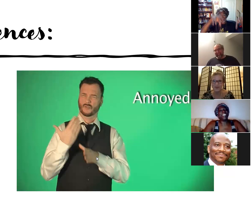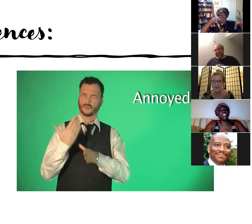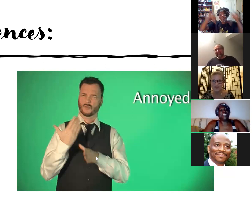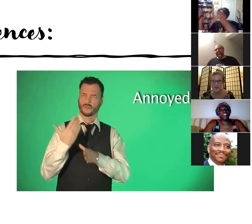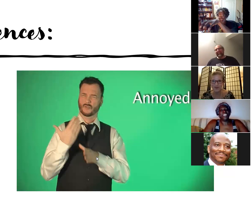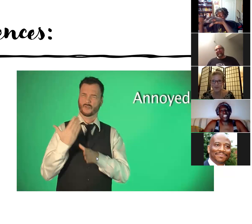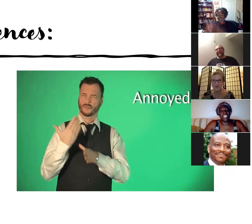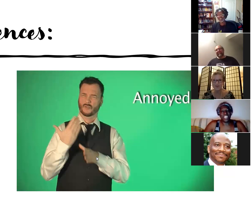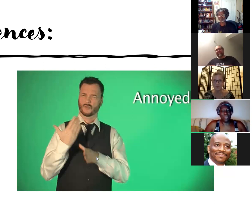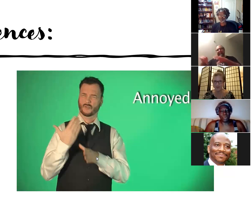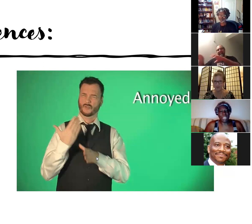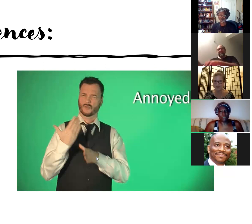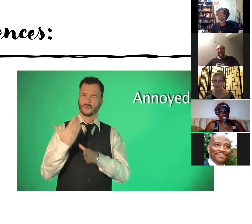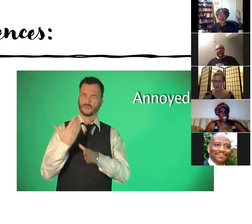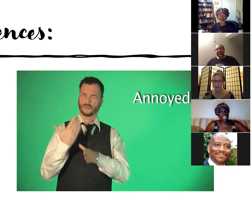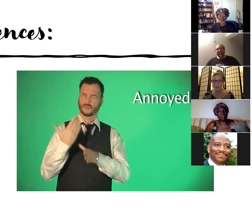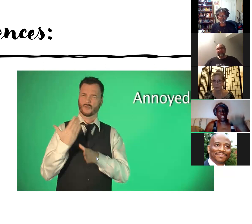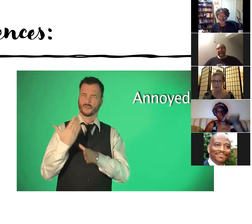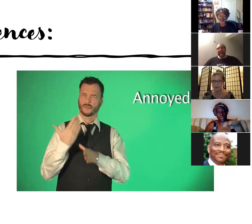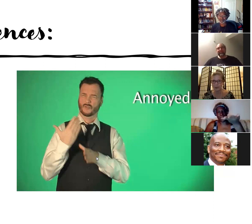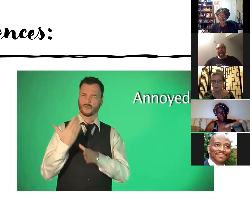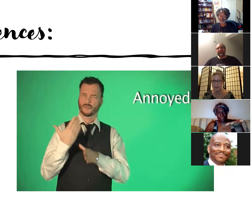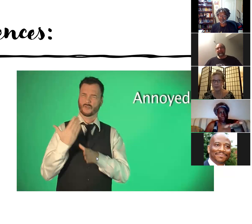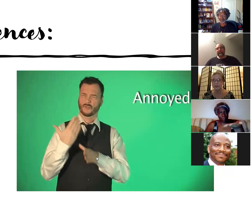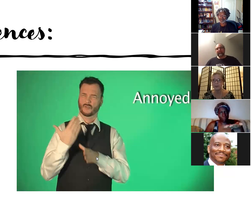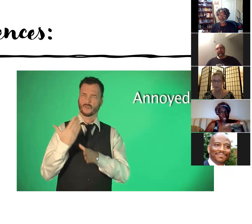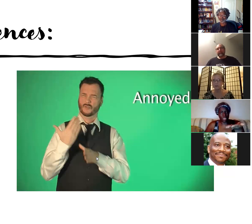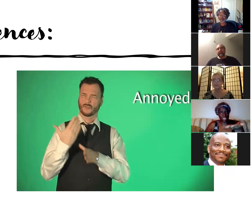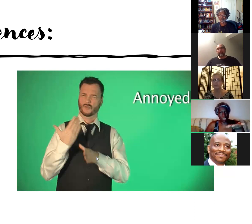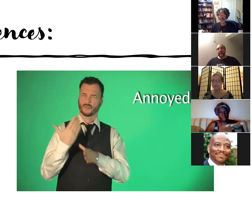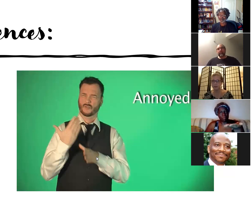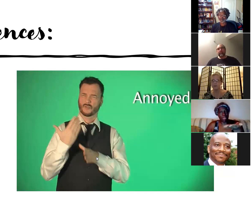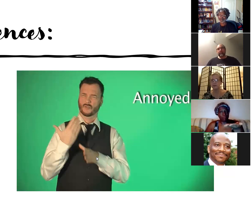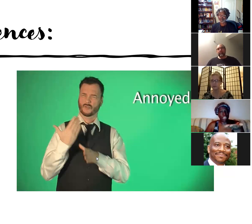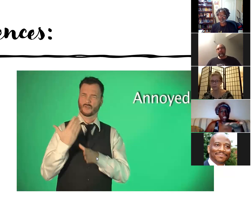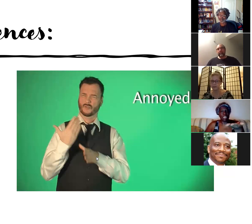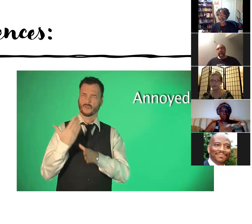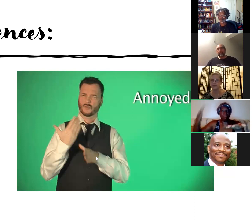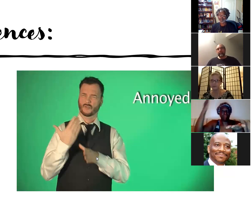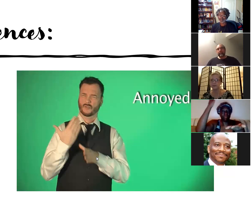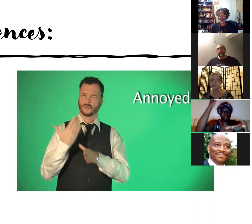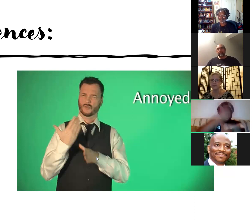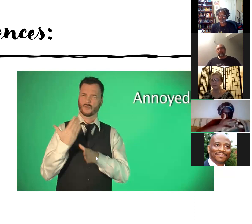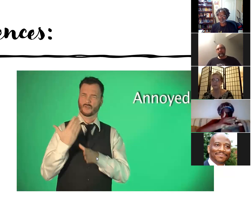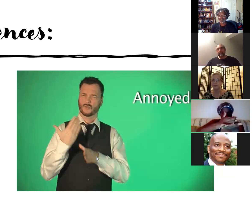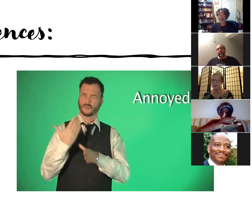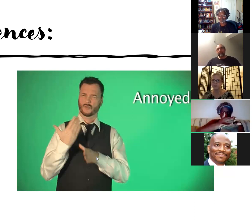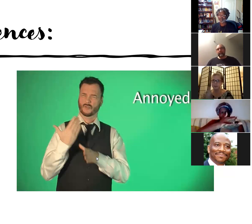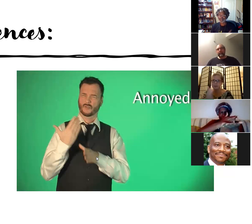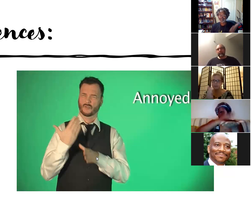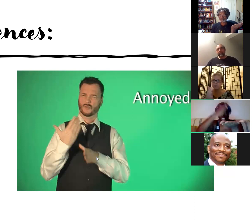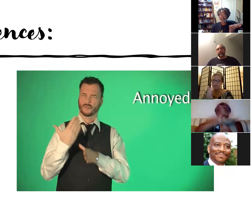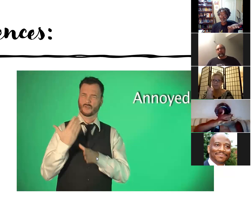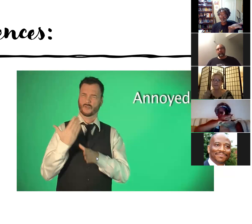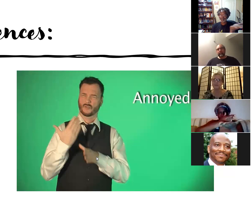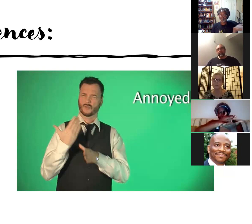Move. And we went over stop, your palm, your non-dominant palm face up,